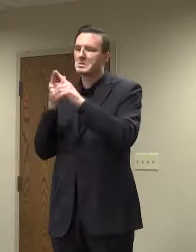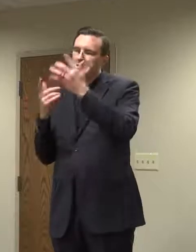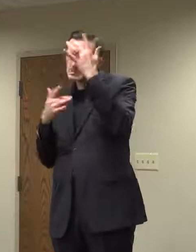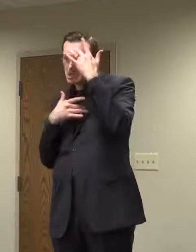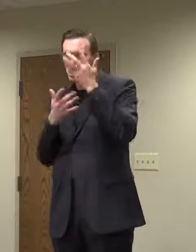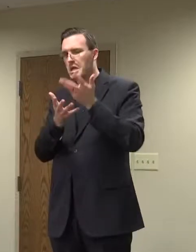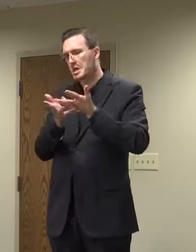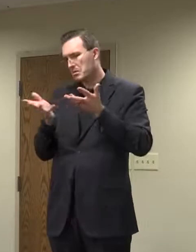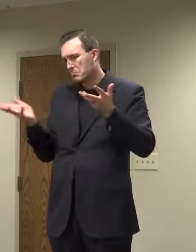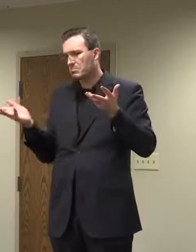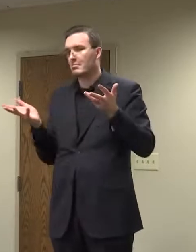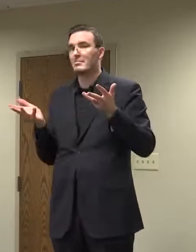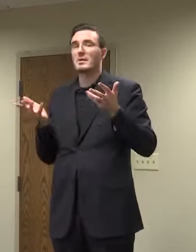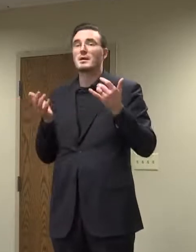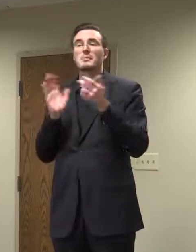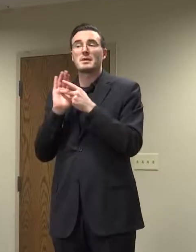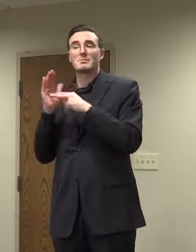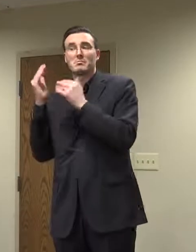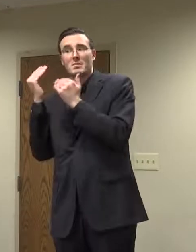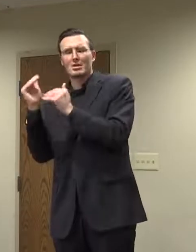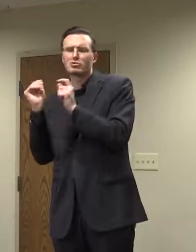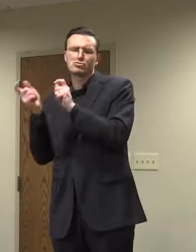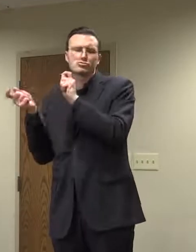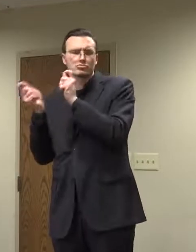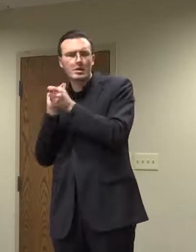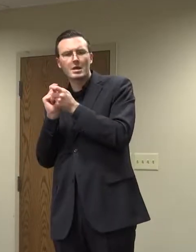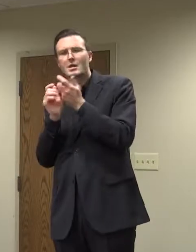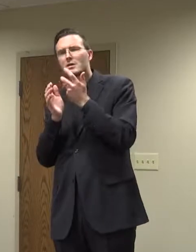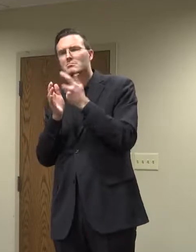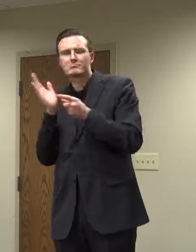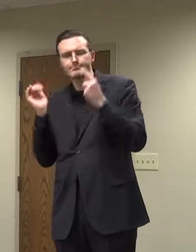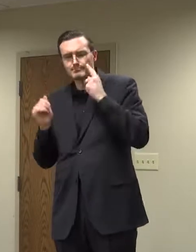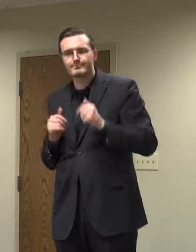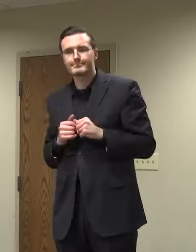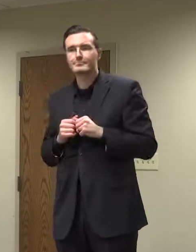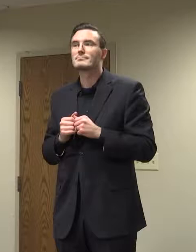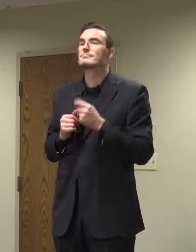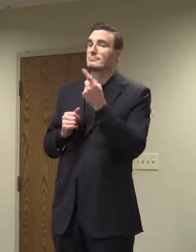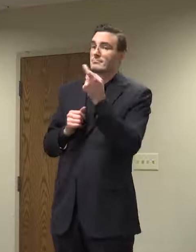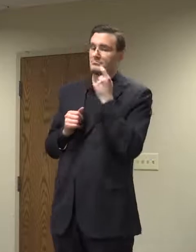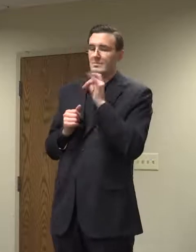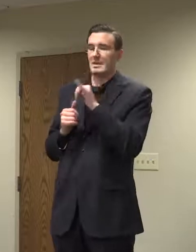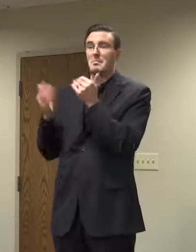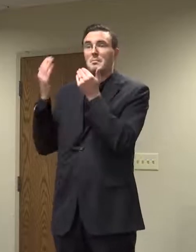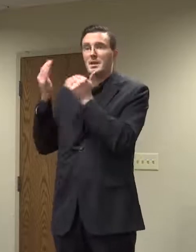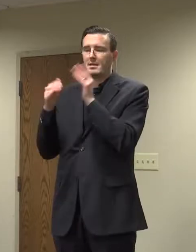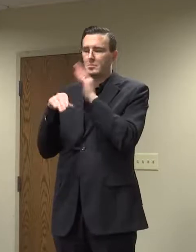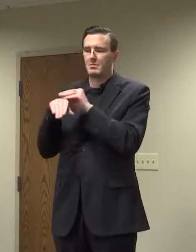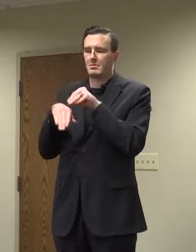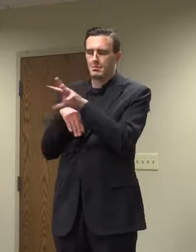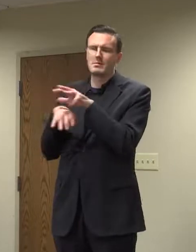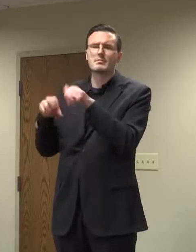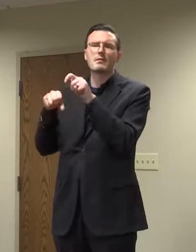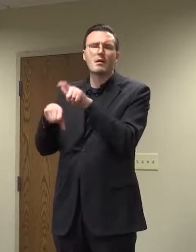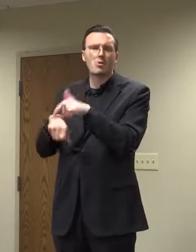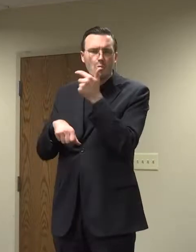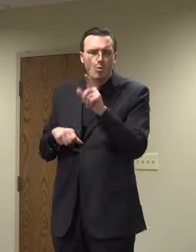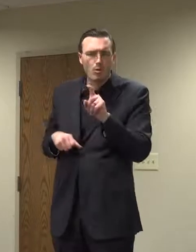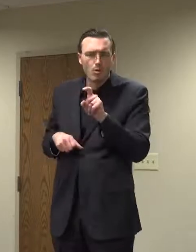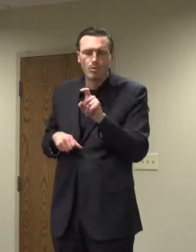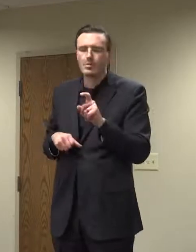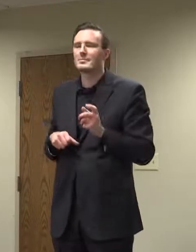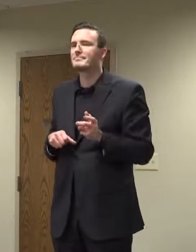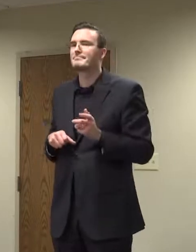So the question is, based on past experience, what is our understanding of how long does it take for mitigations to have an impact? Well, when you looked at